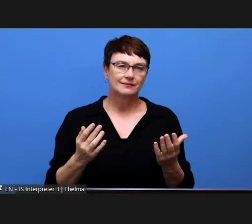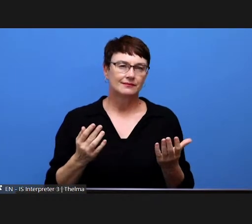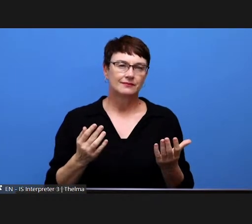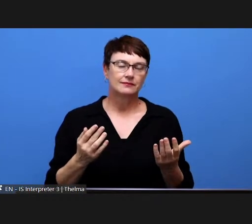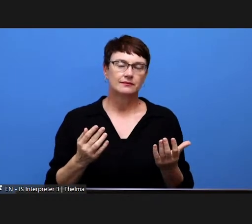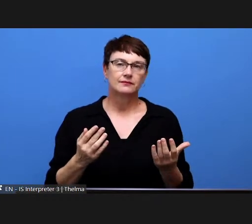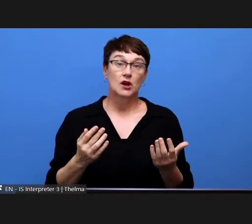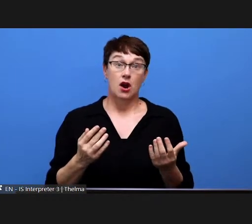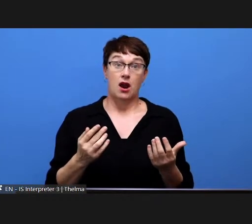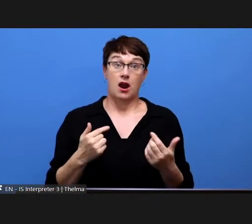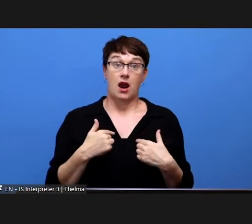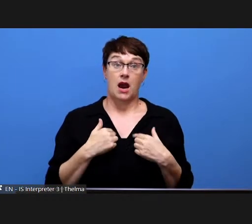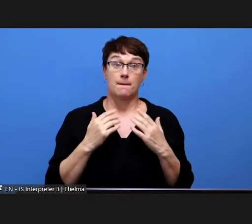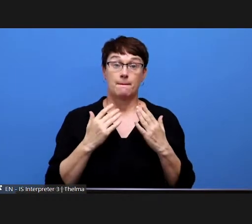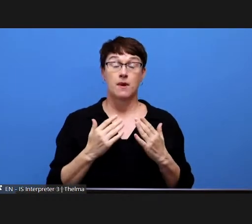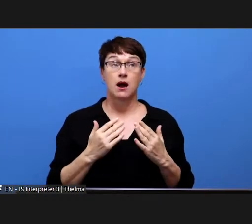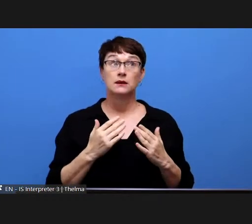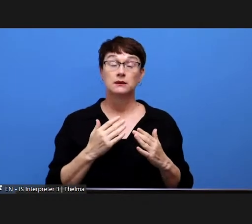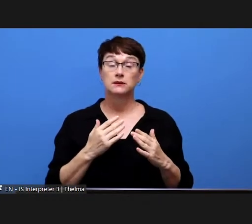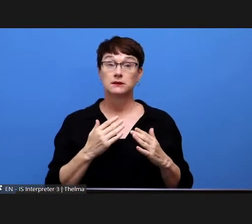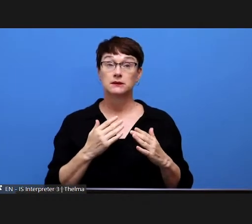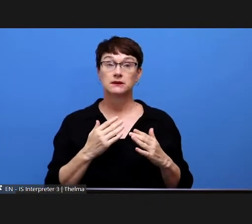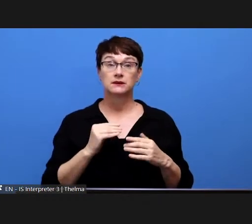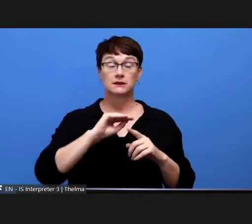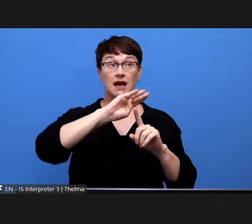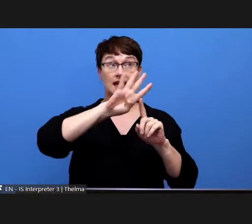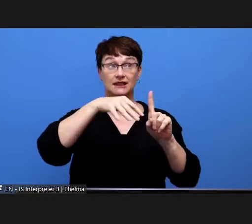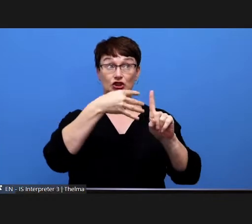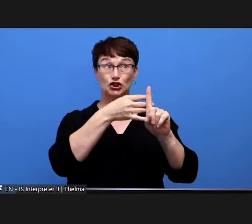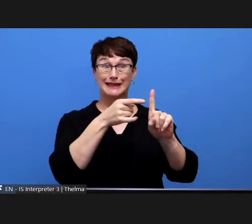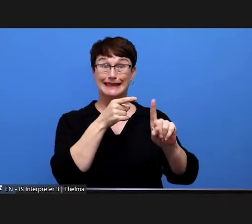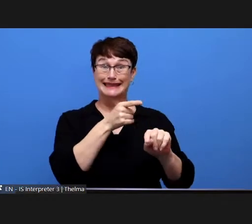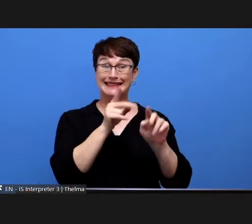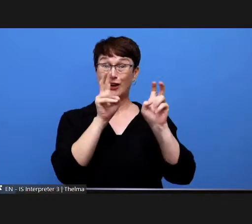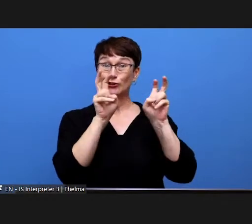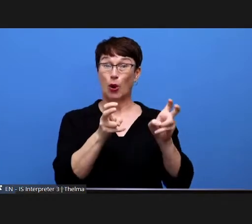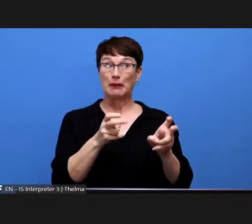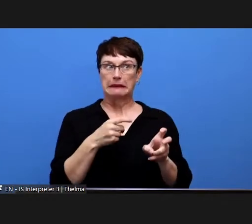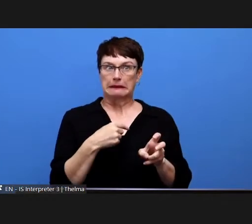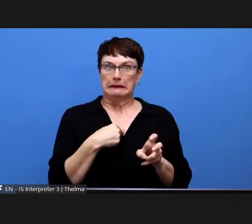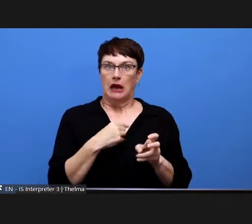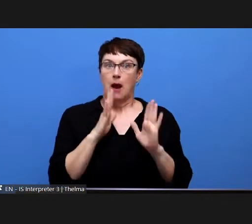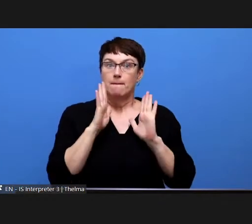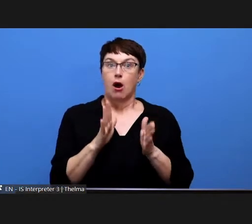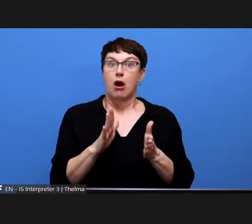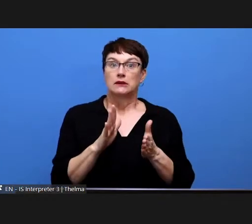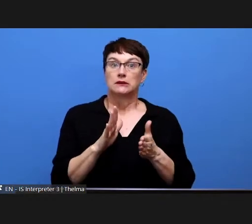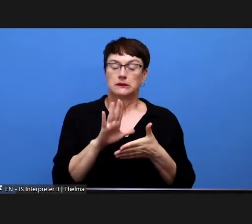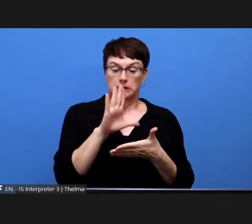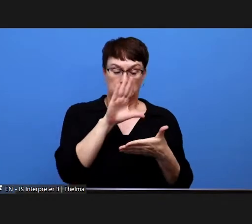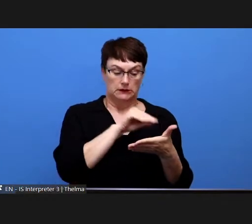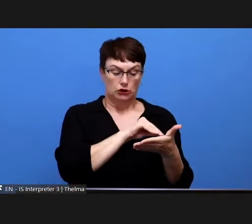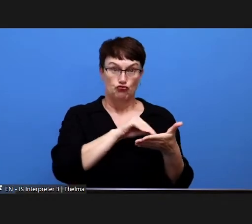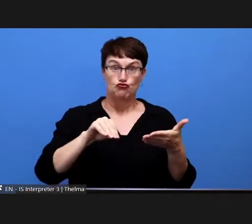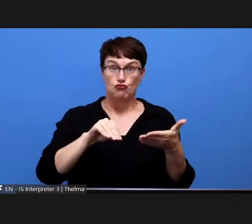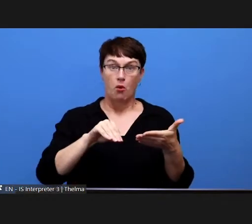under-reporting or over-reporting? Because if you don't have the data, there might be